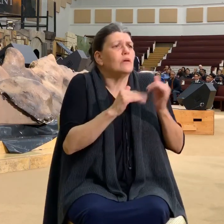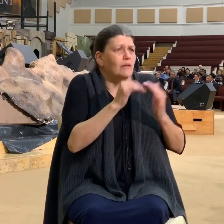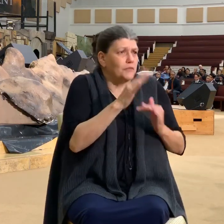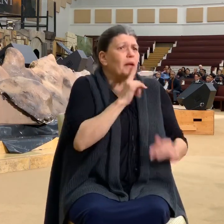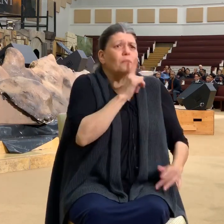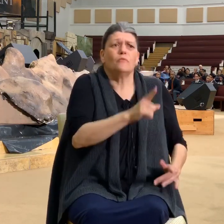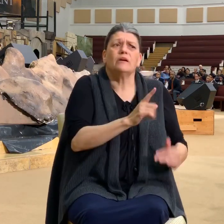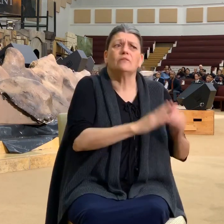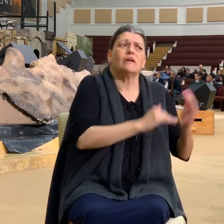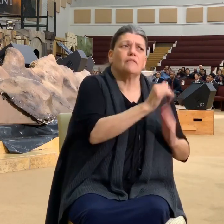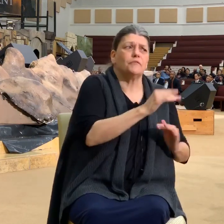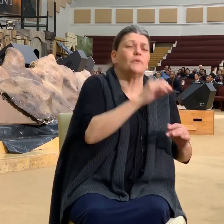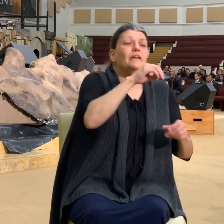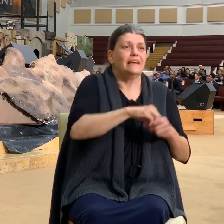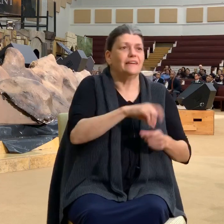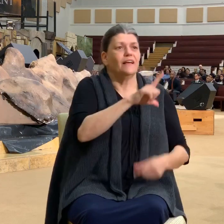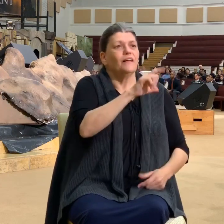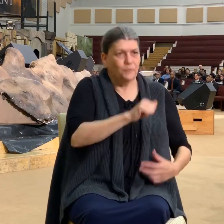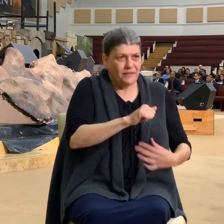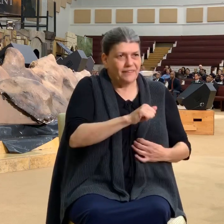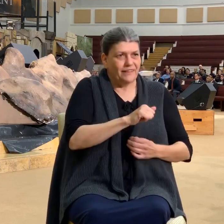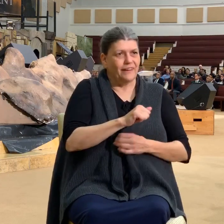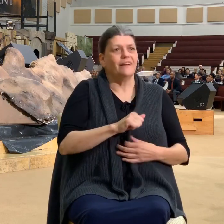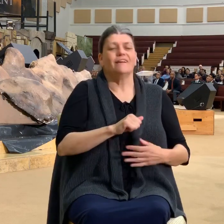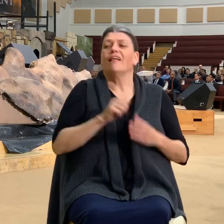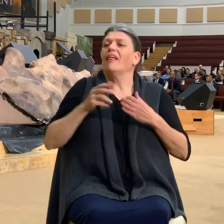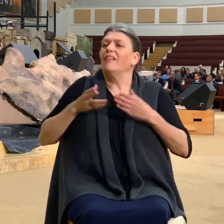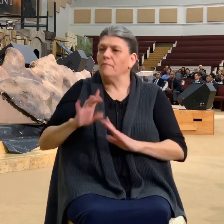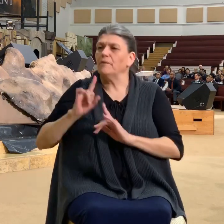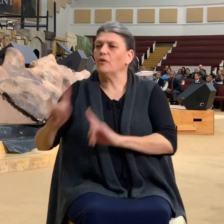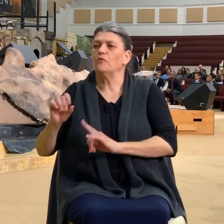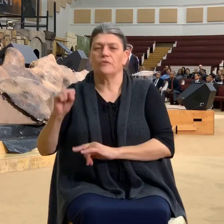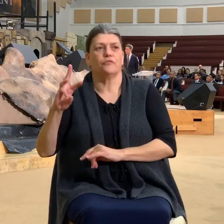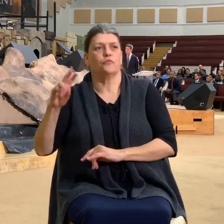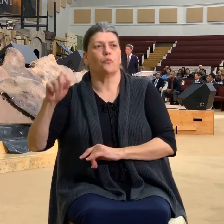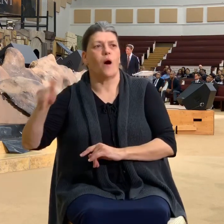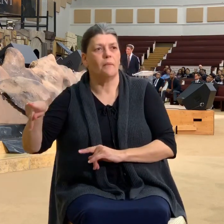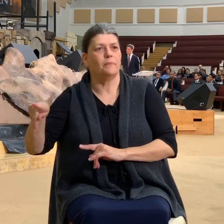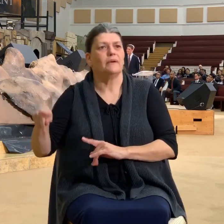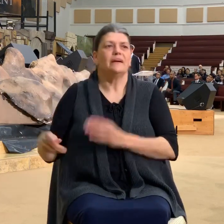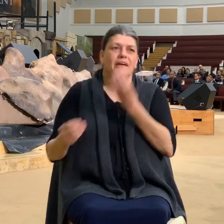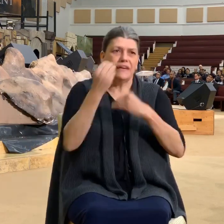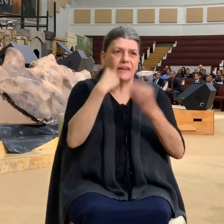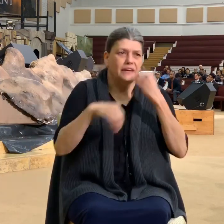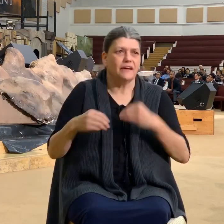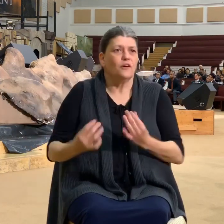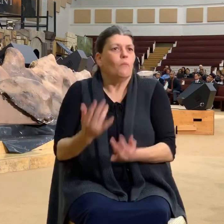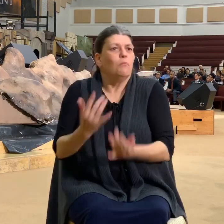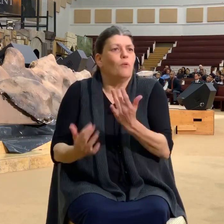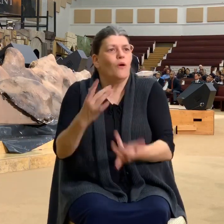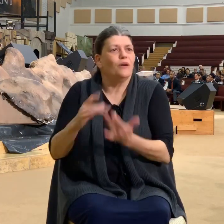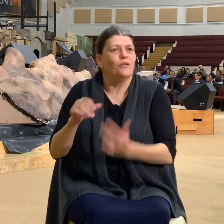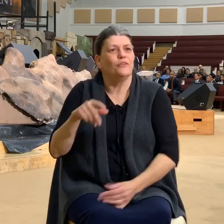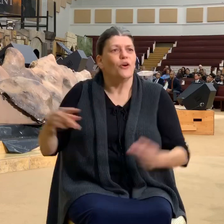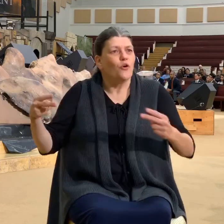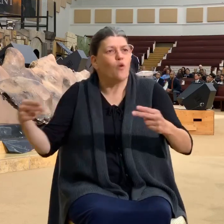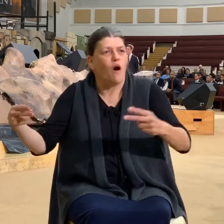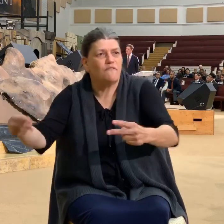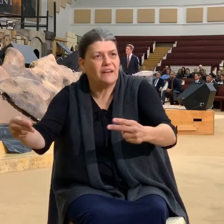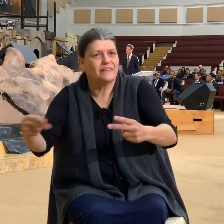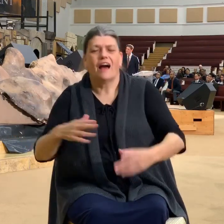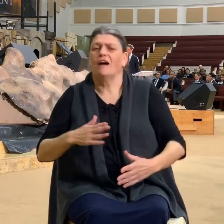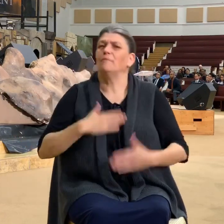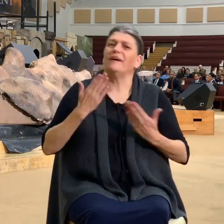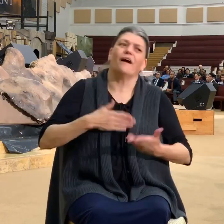comfortable. Take me to Louisiana, drop me on the back of a swamp, eating boiled crawfish, laissez-les montants roulés. I'll have a lot of fun